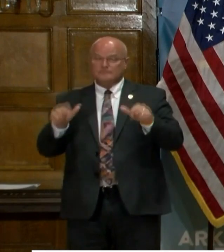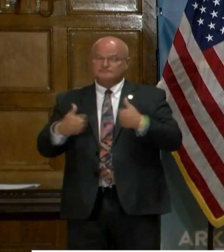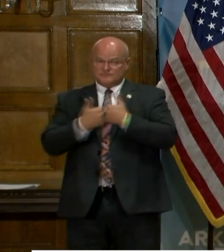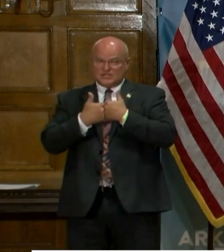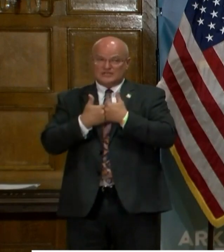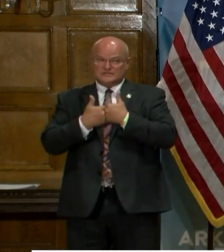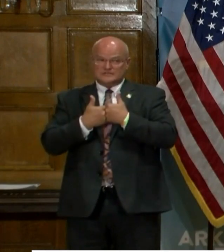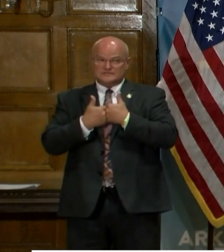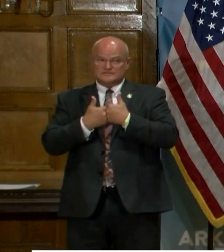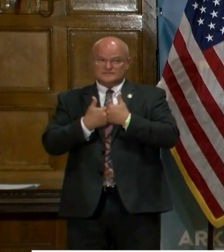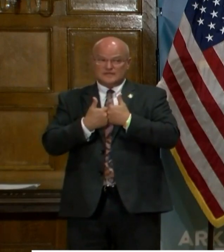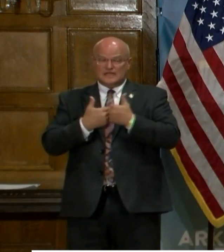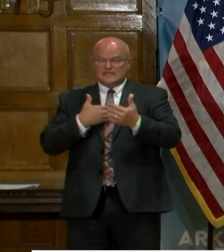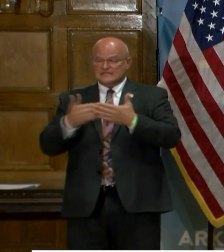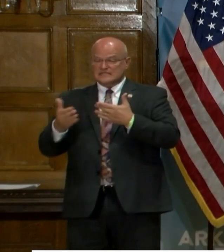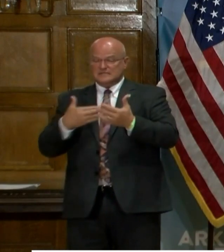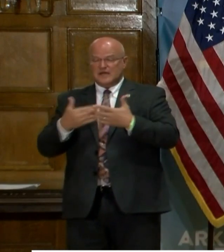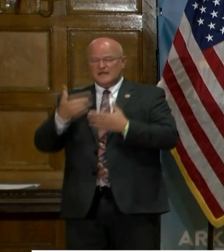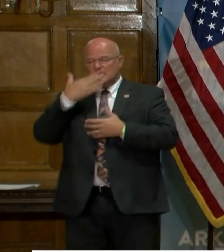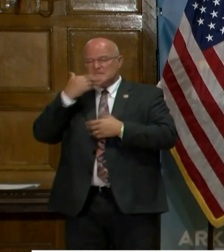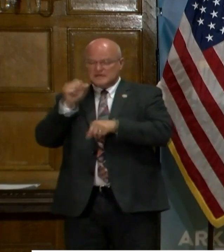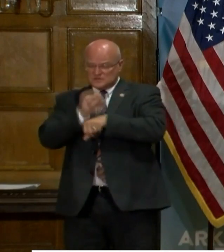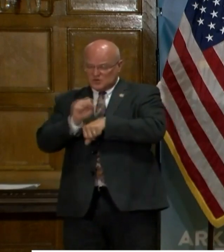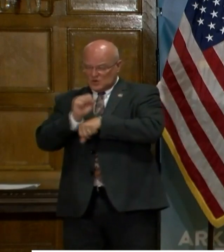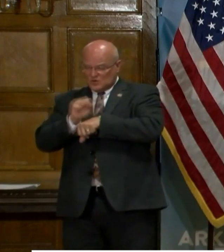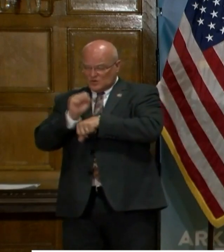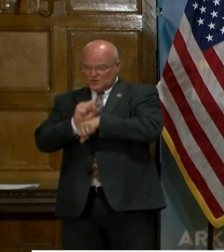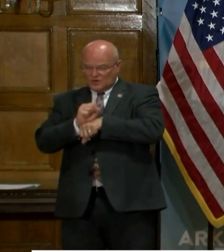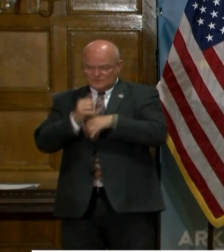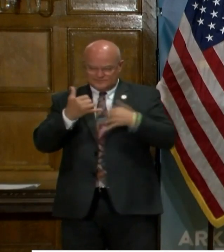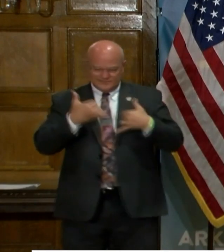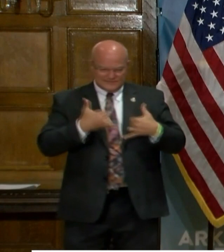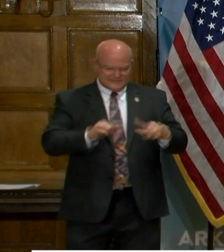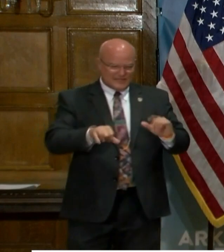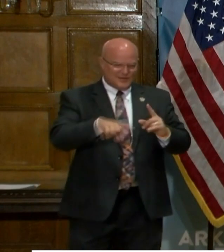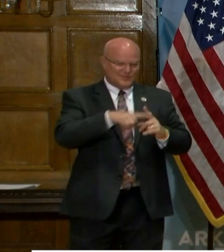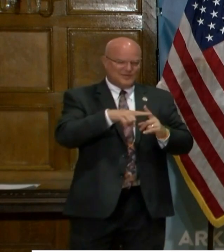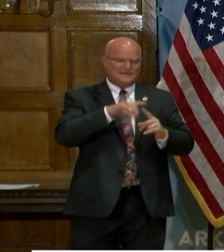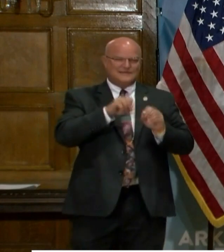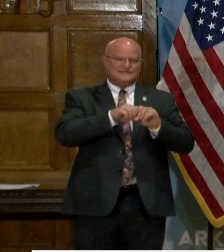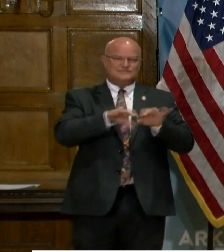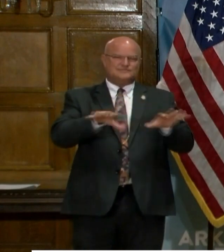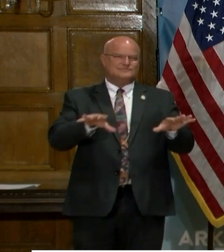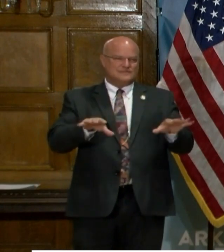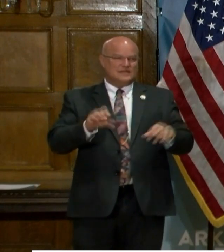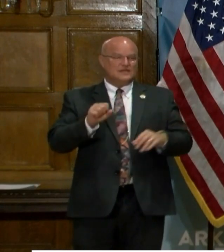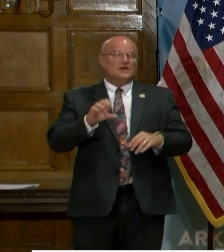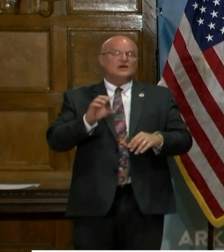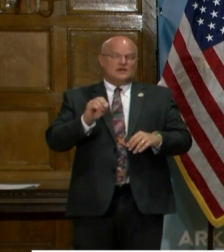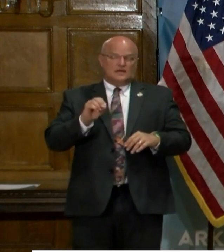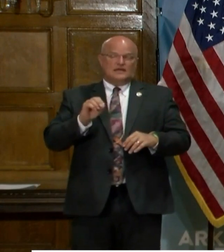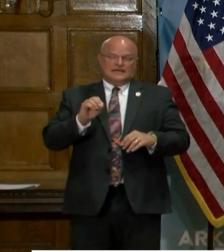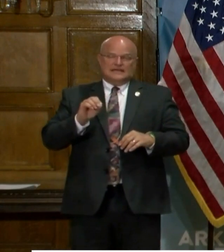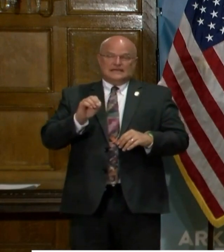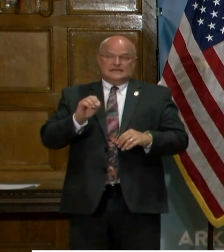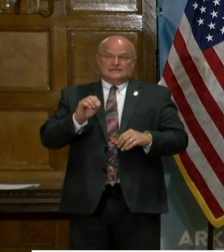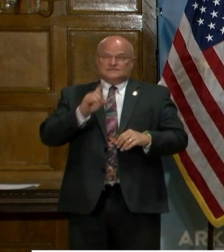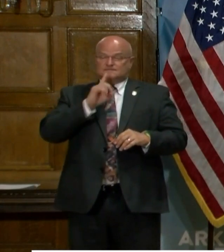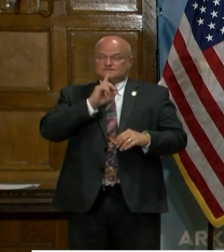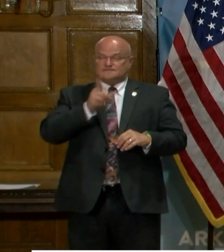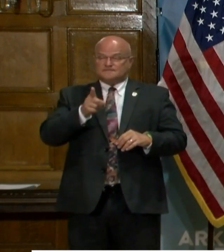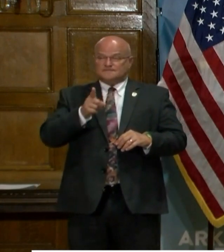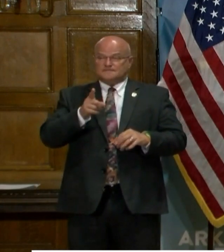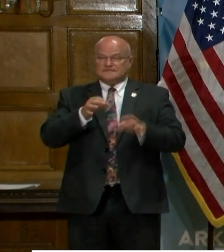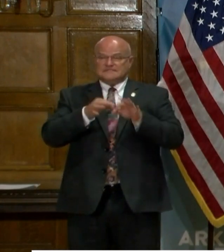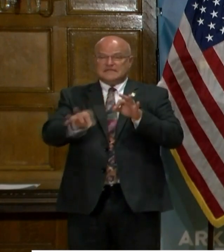challenging. And despite all of the best precautions, you still had some positive cases there. And so